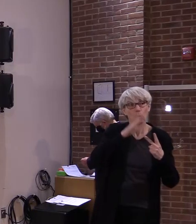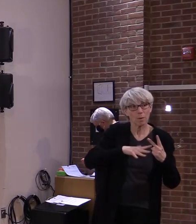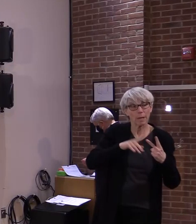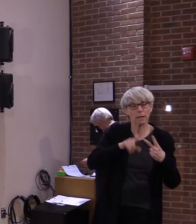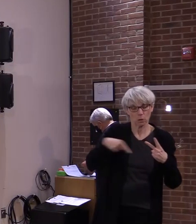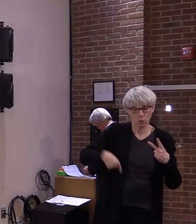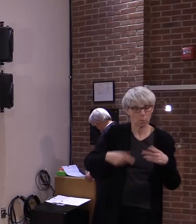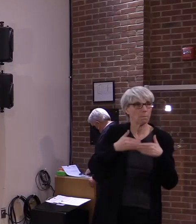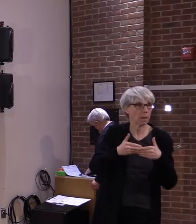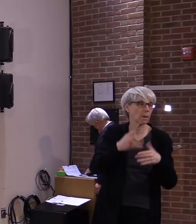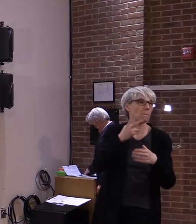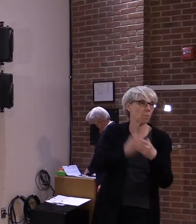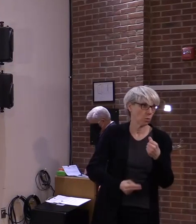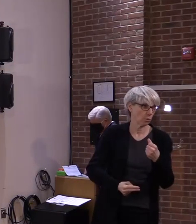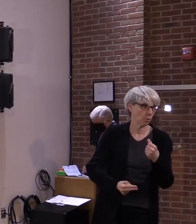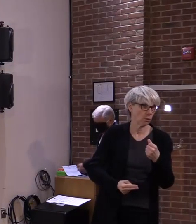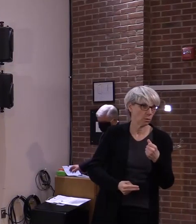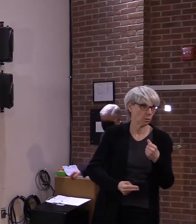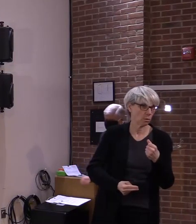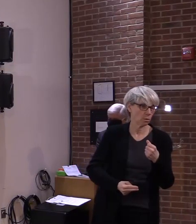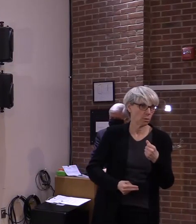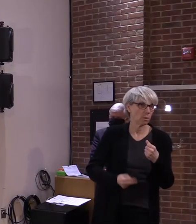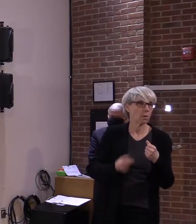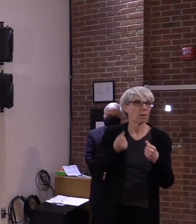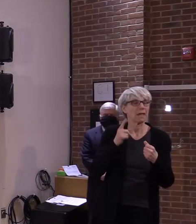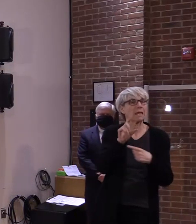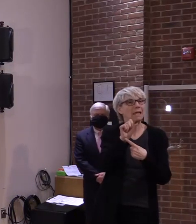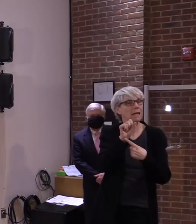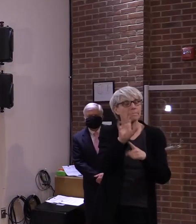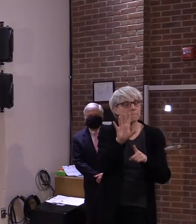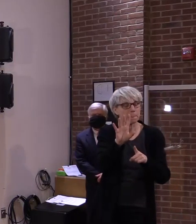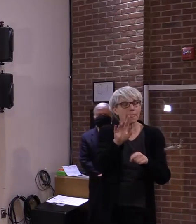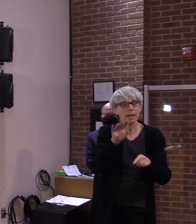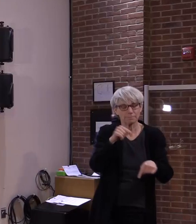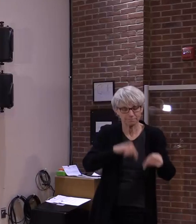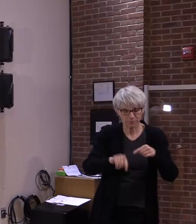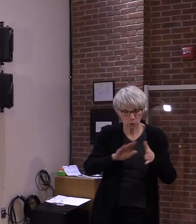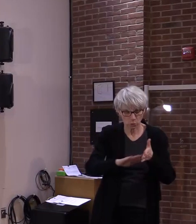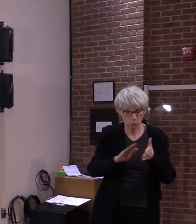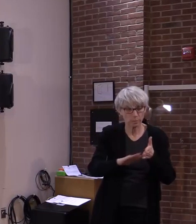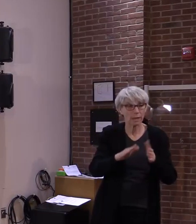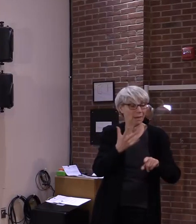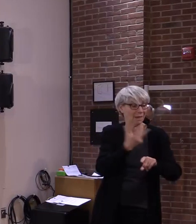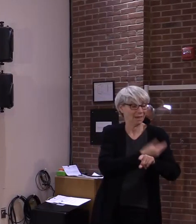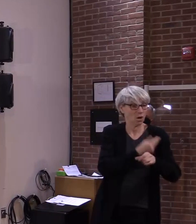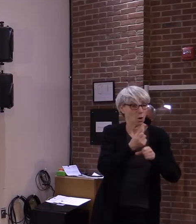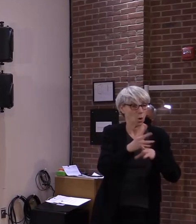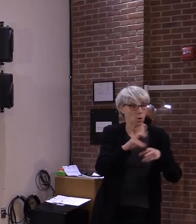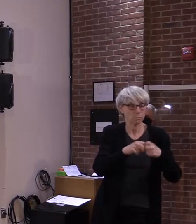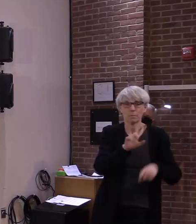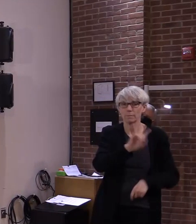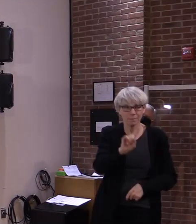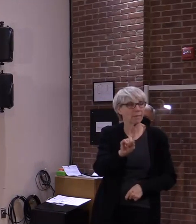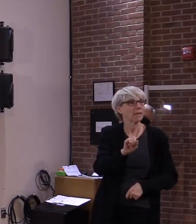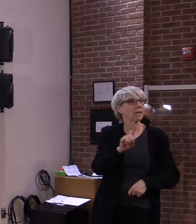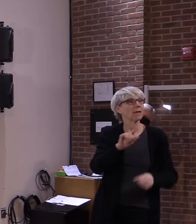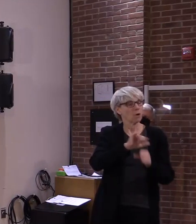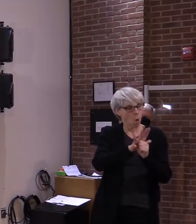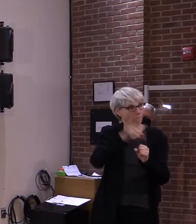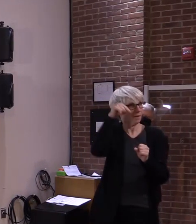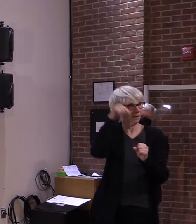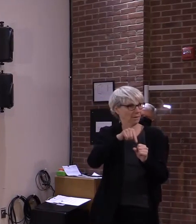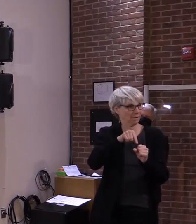fetus from active coronavirus infection. So the hope is that the vaccine would reduce